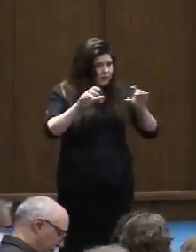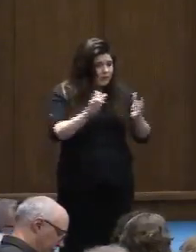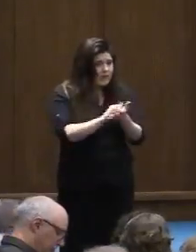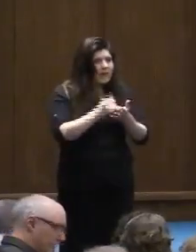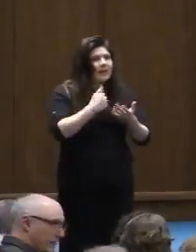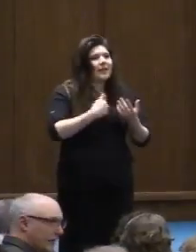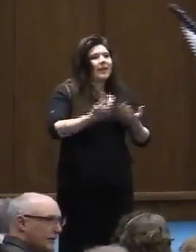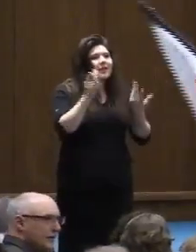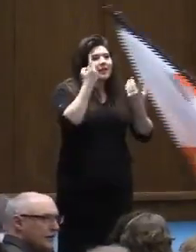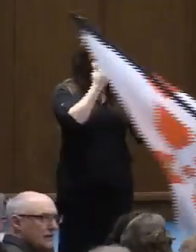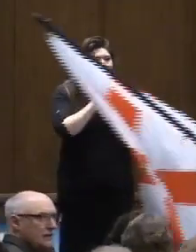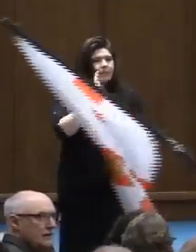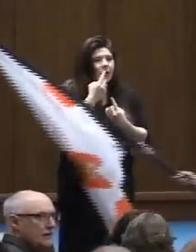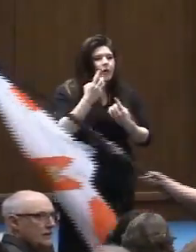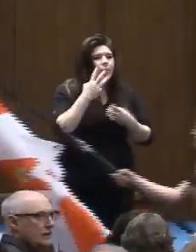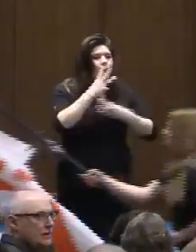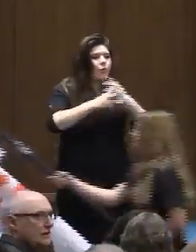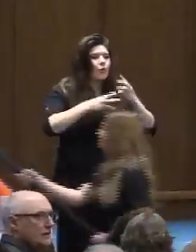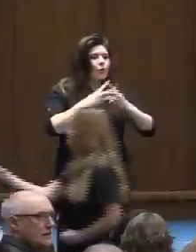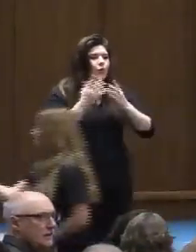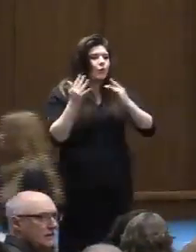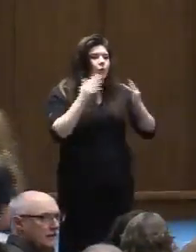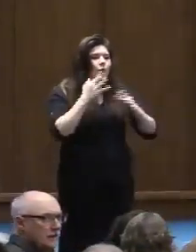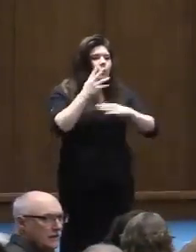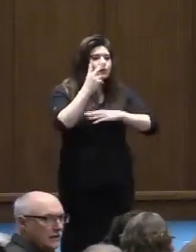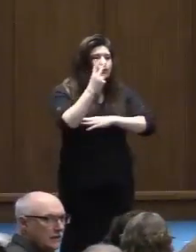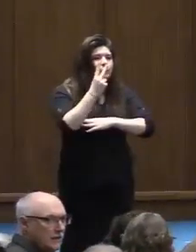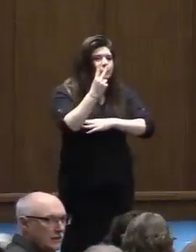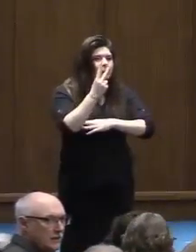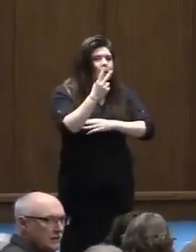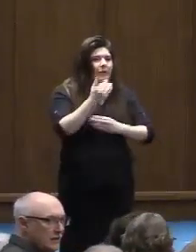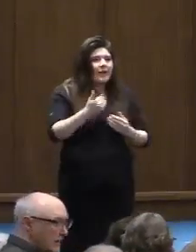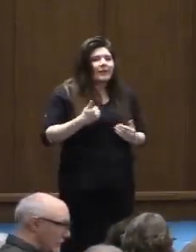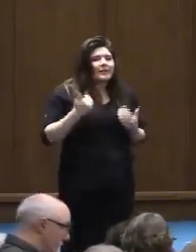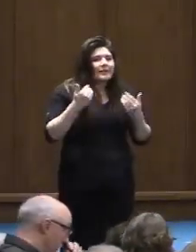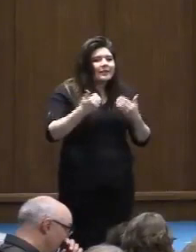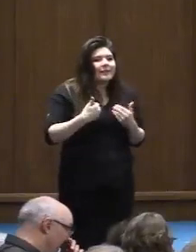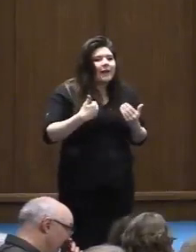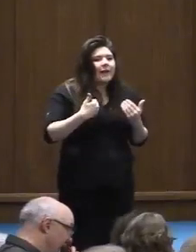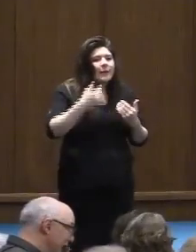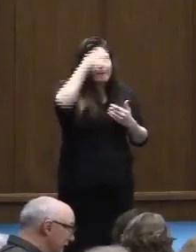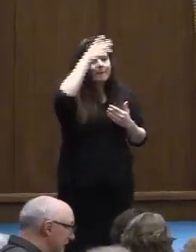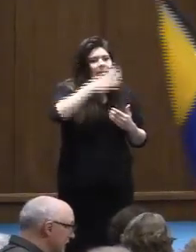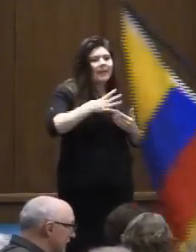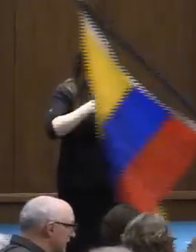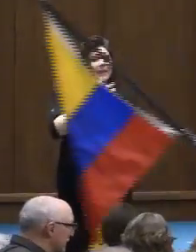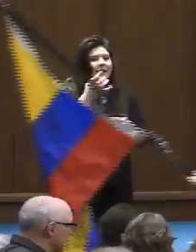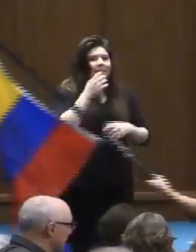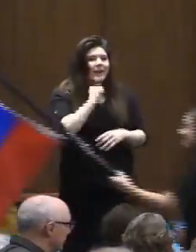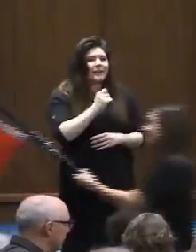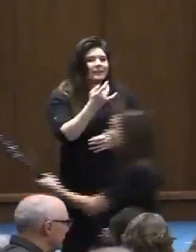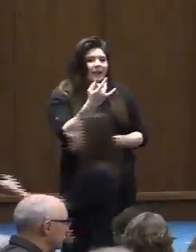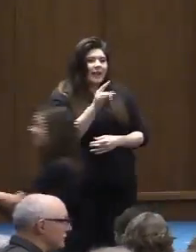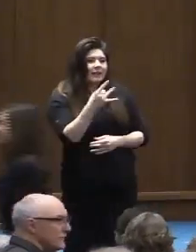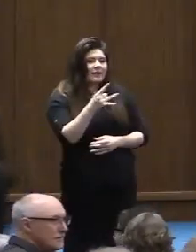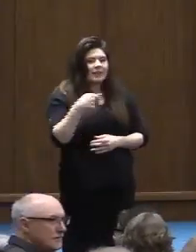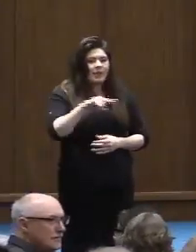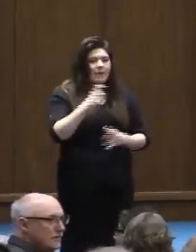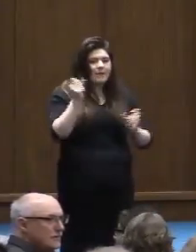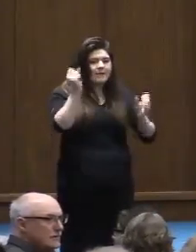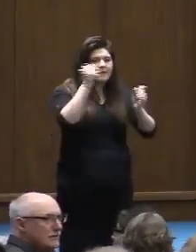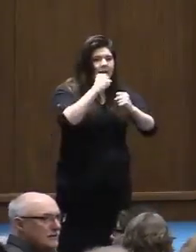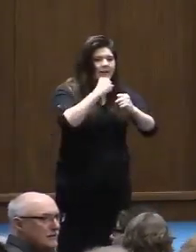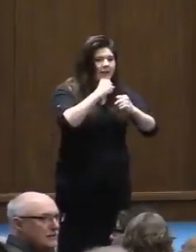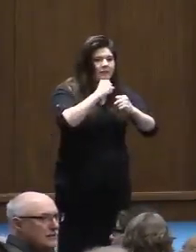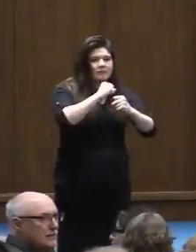about World War II, when young men of 18 years of age were fighting all